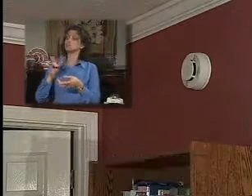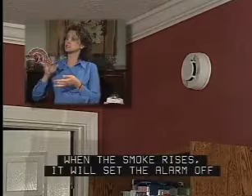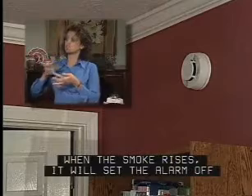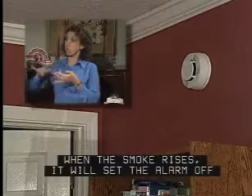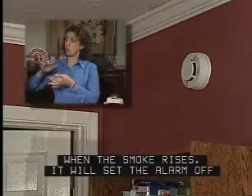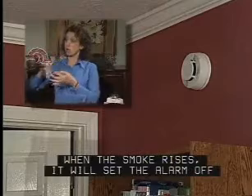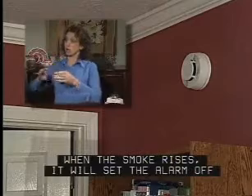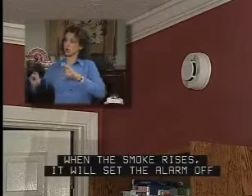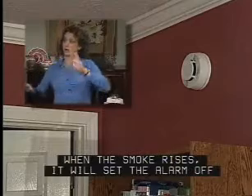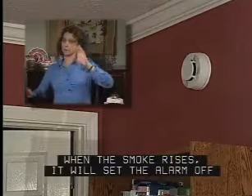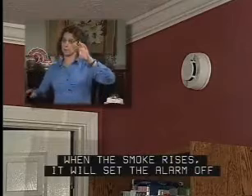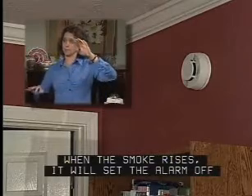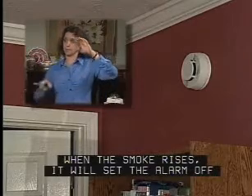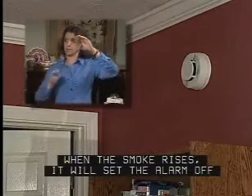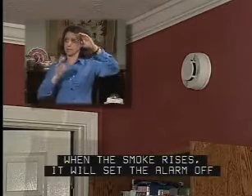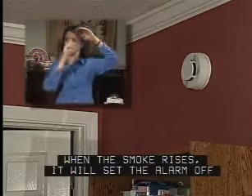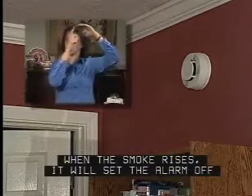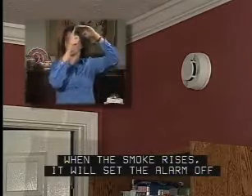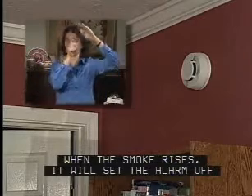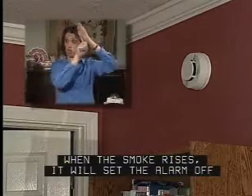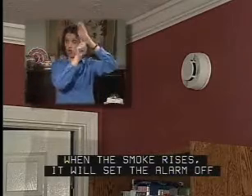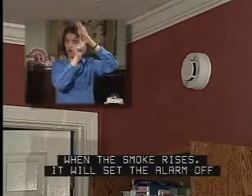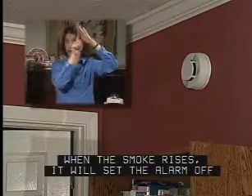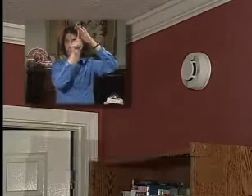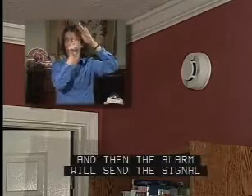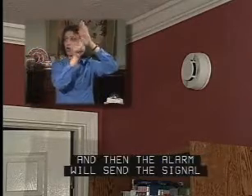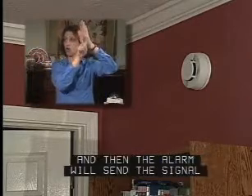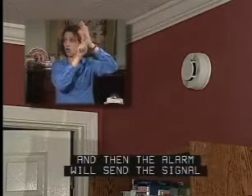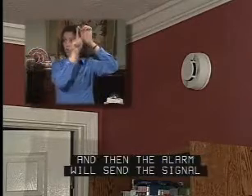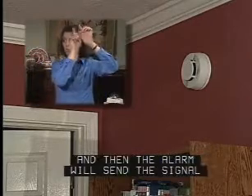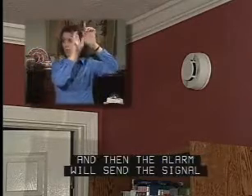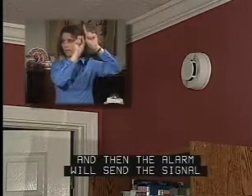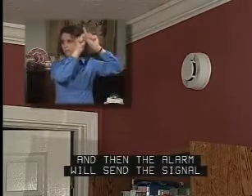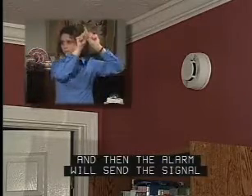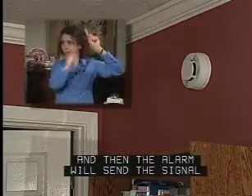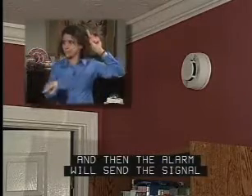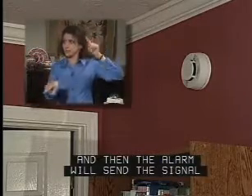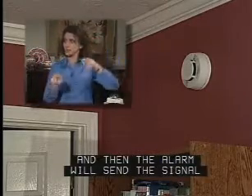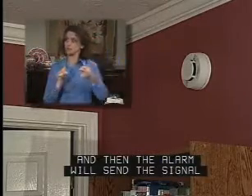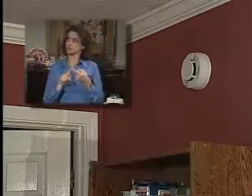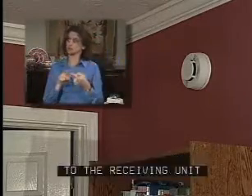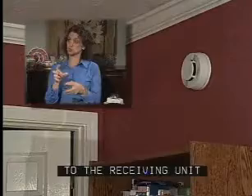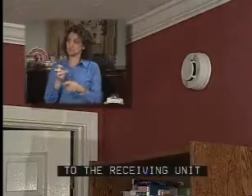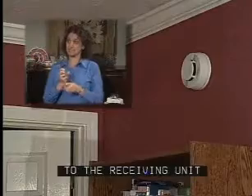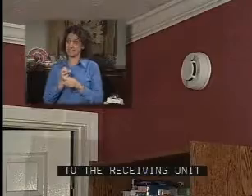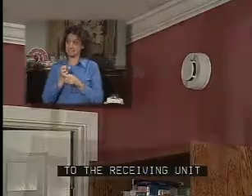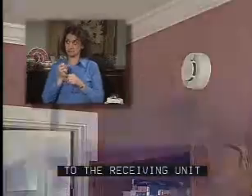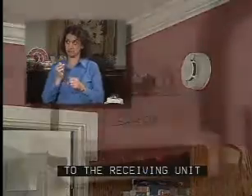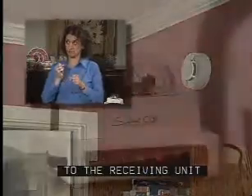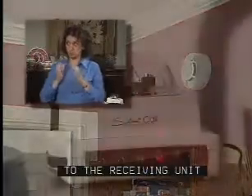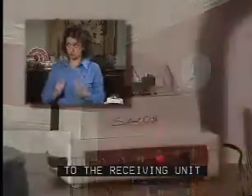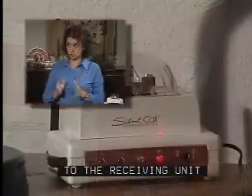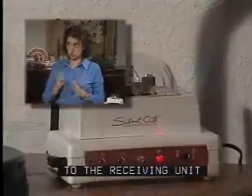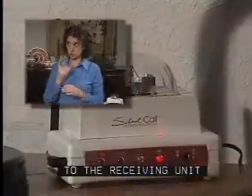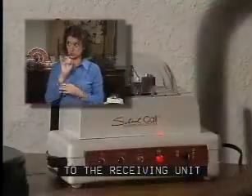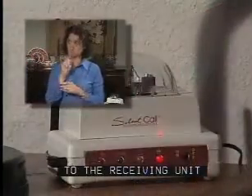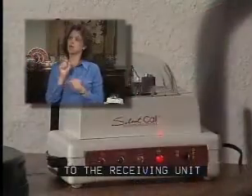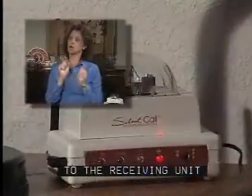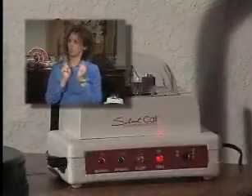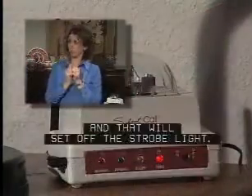When the smoke rises, it will set the alarm off, and then the alarm will send a signal to the receiving unit, and that